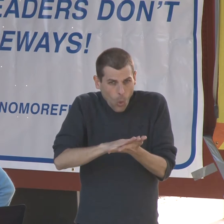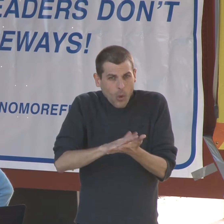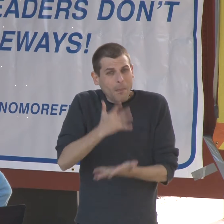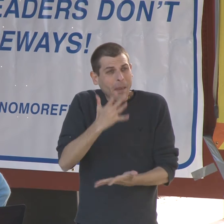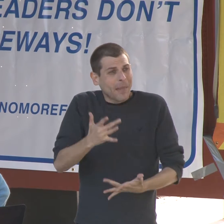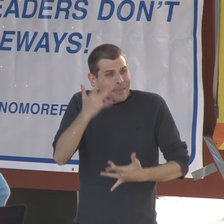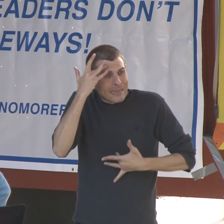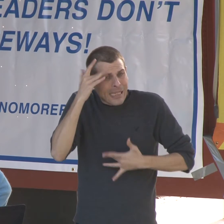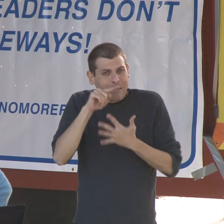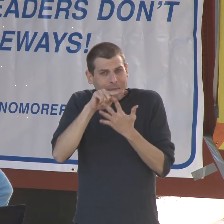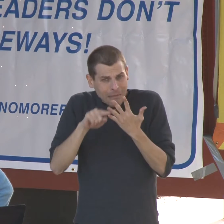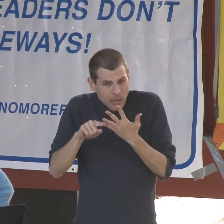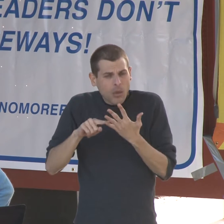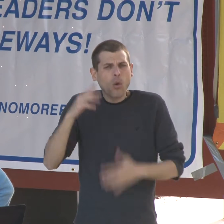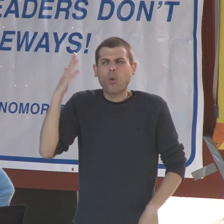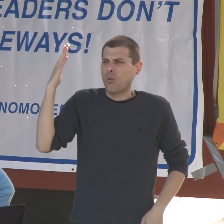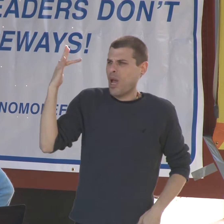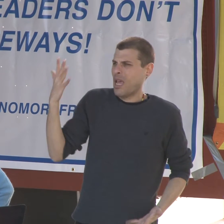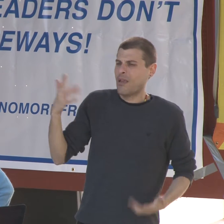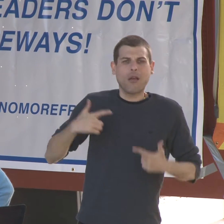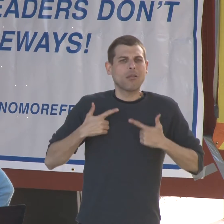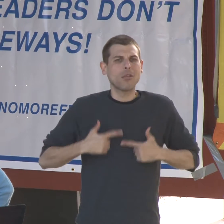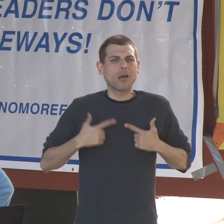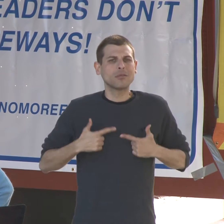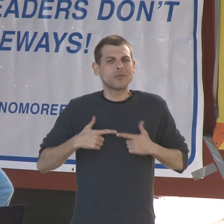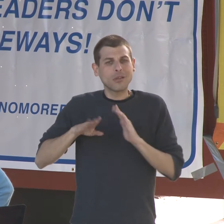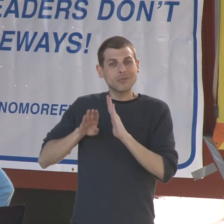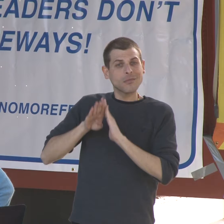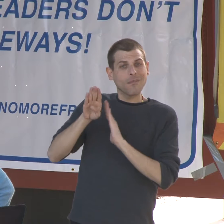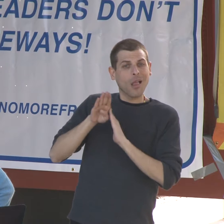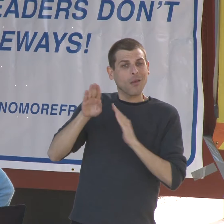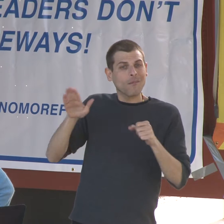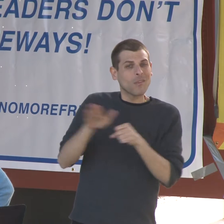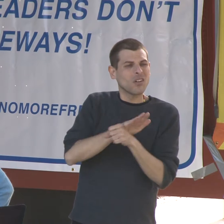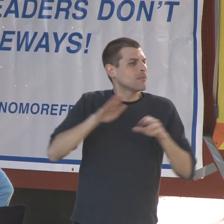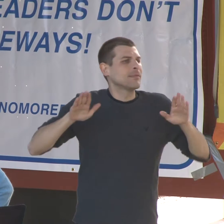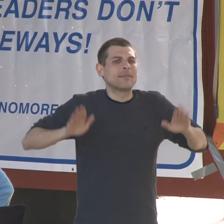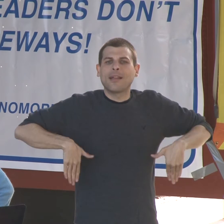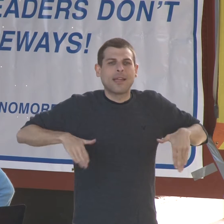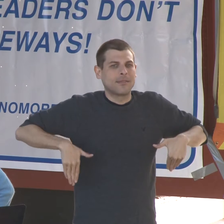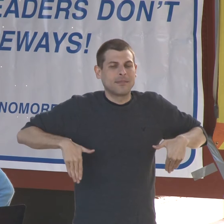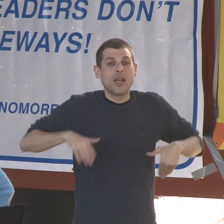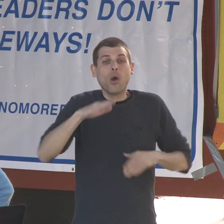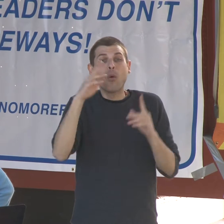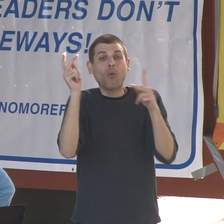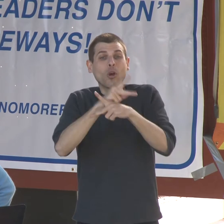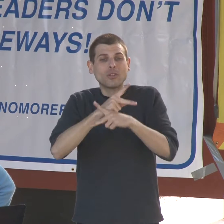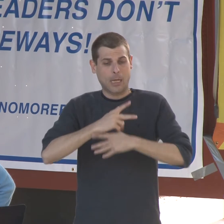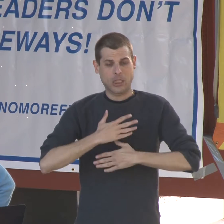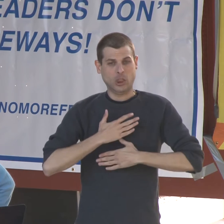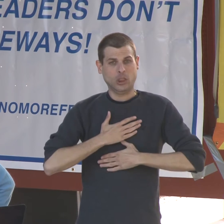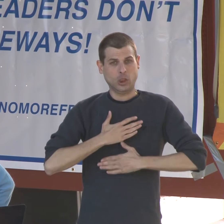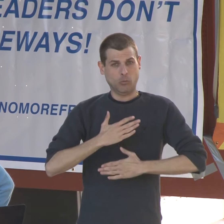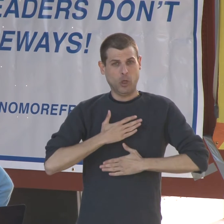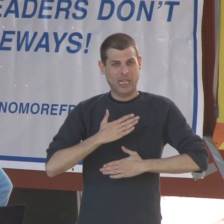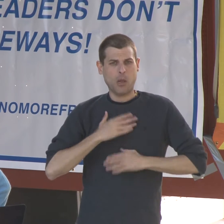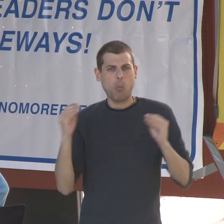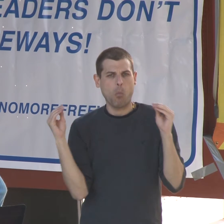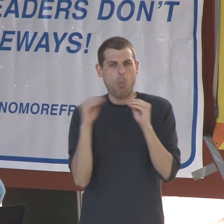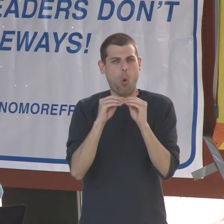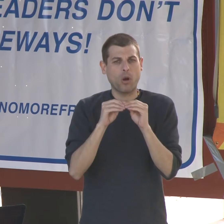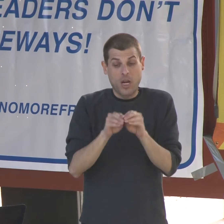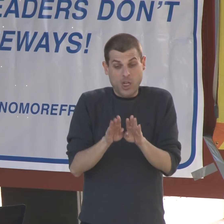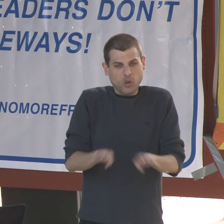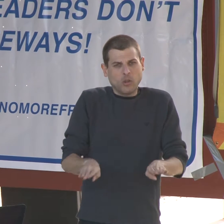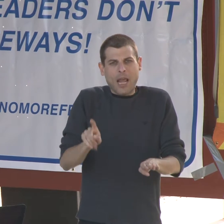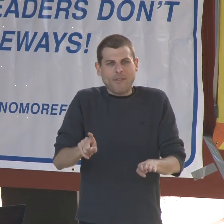traffic because their lungs are still developing, and on average, children breathe about 50% more air per pound of body weight than